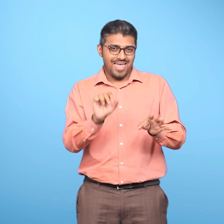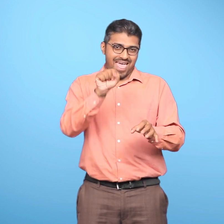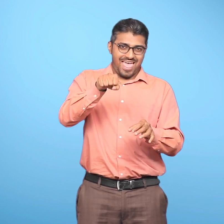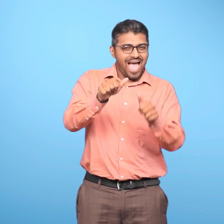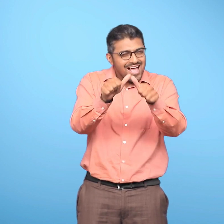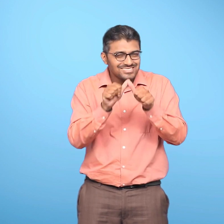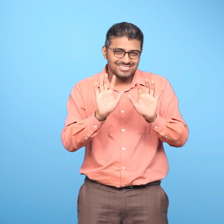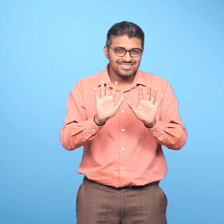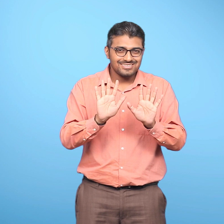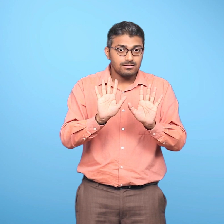be now?